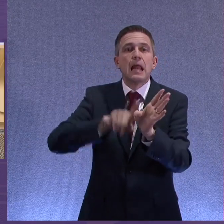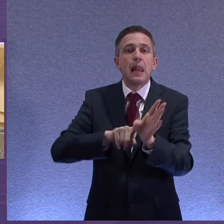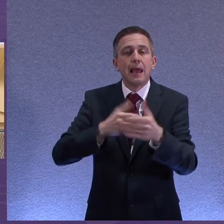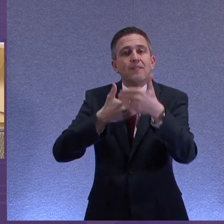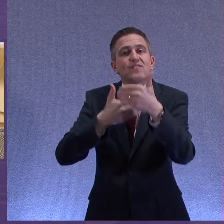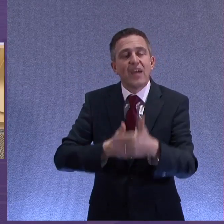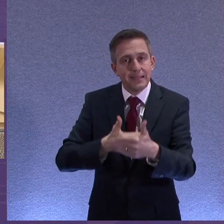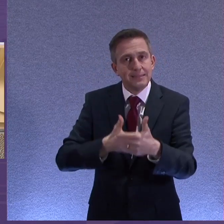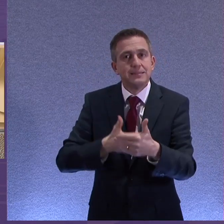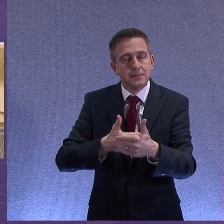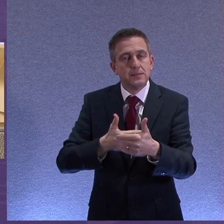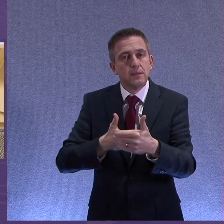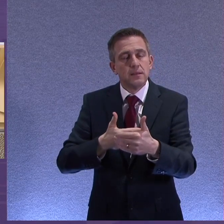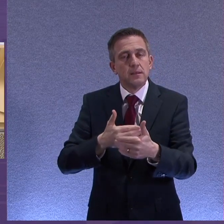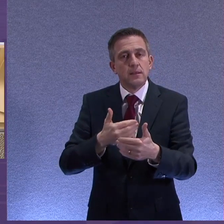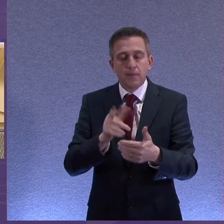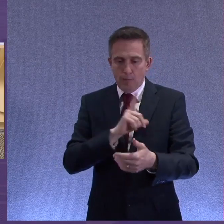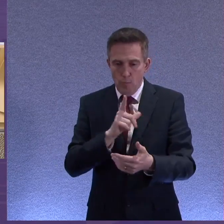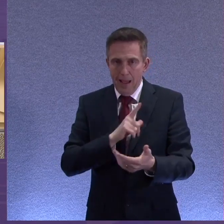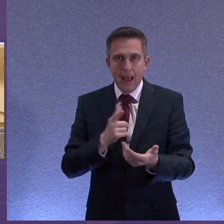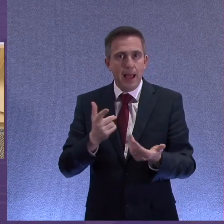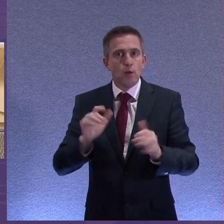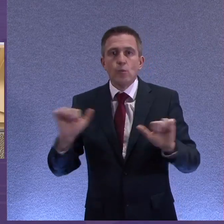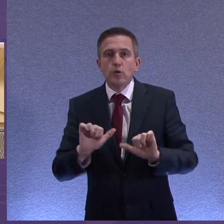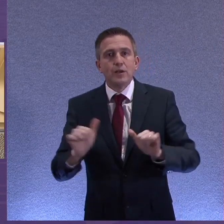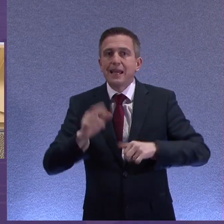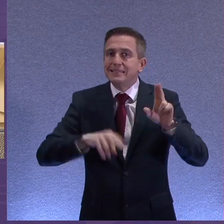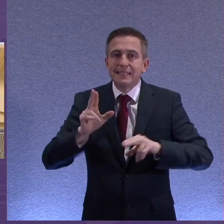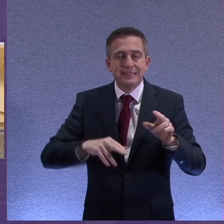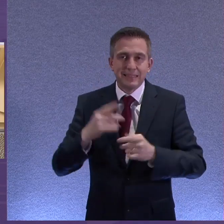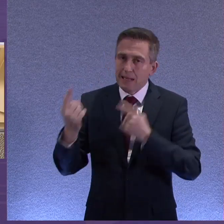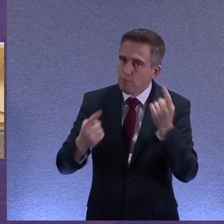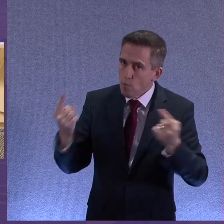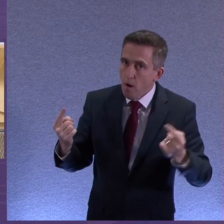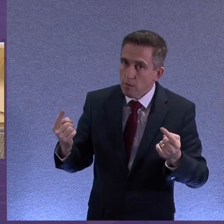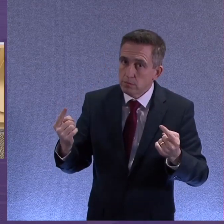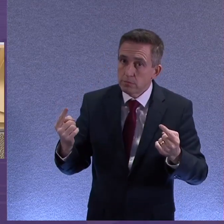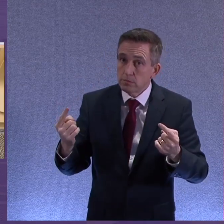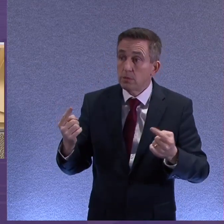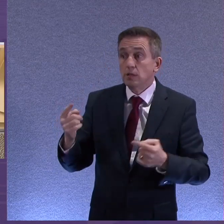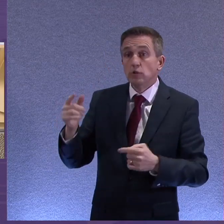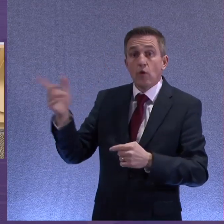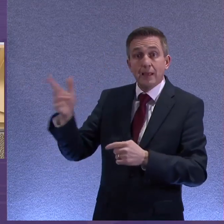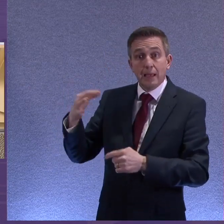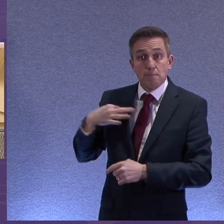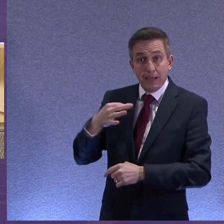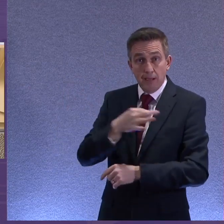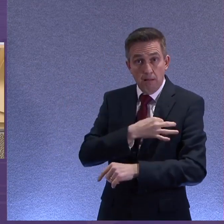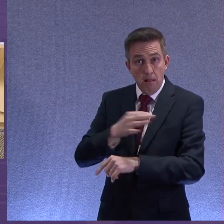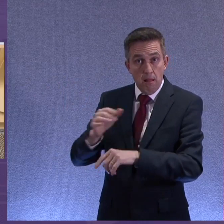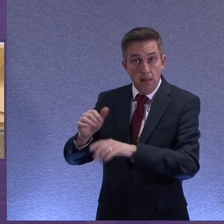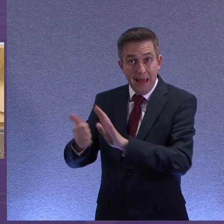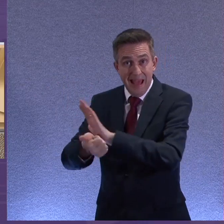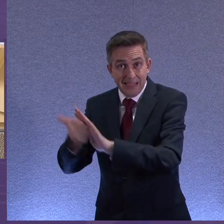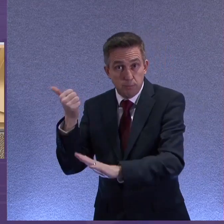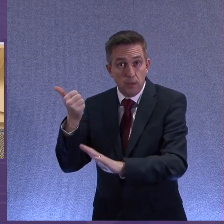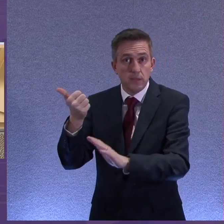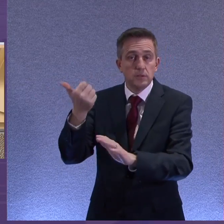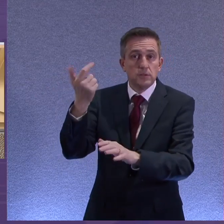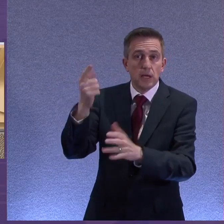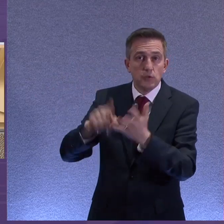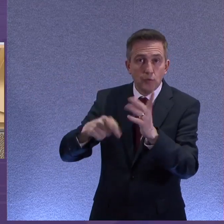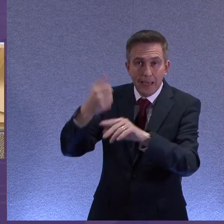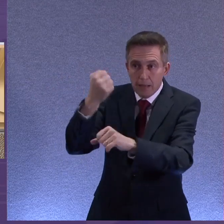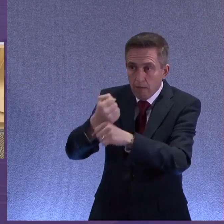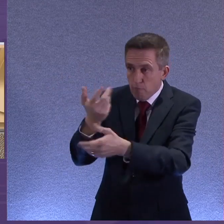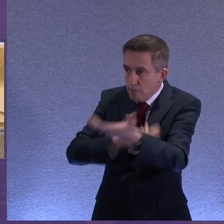all of the advice that we are giving is, in the opinion of the experts that advise me and the Health Secretary and the Government, the appropriate action to be